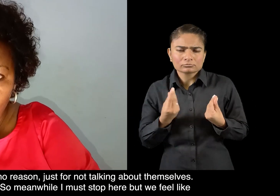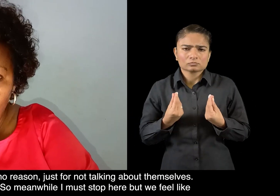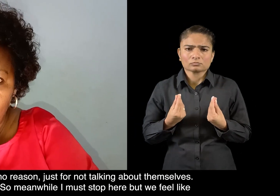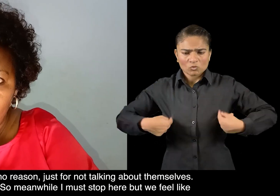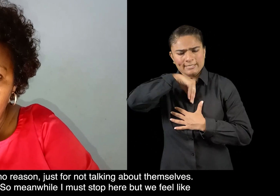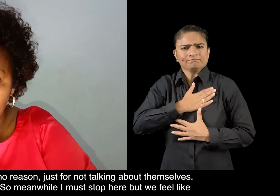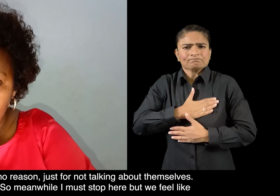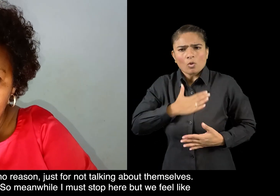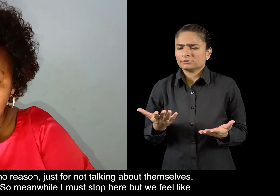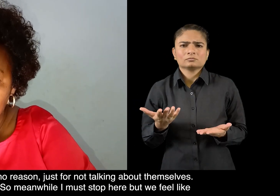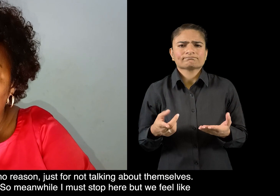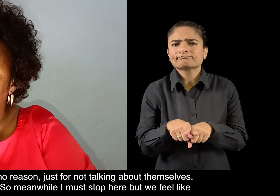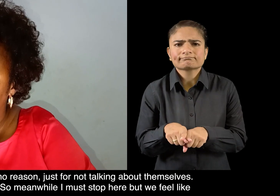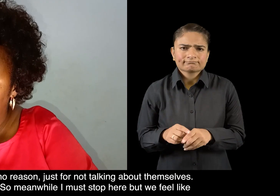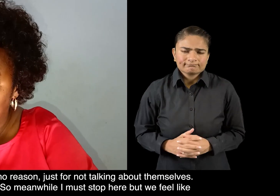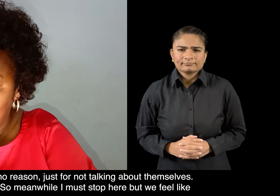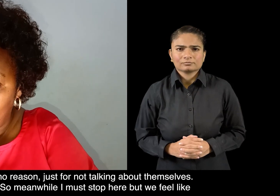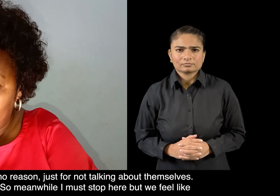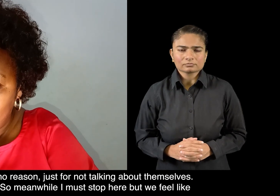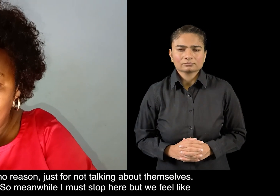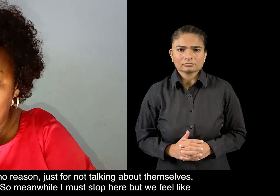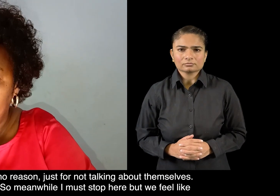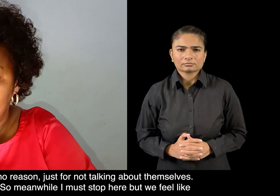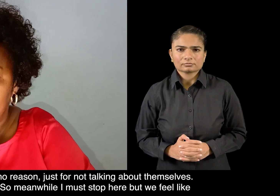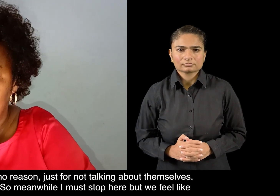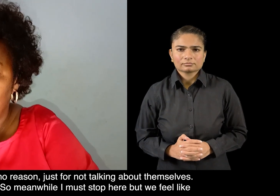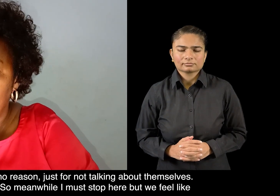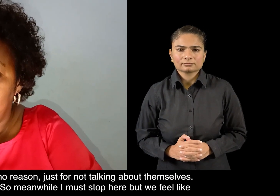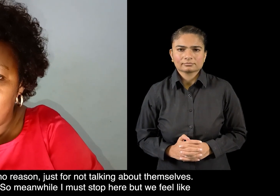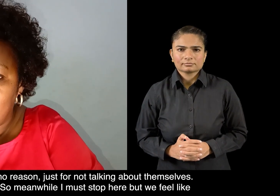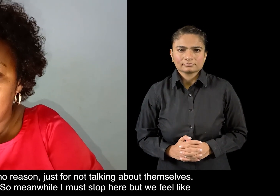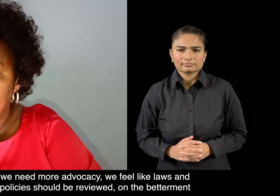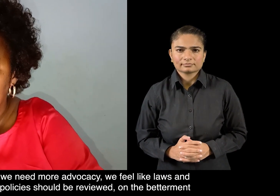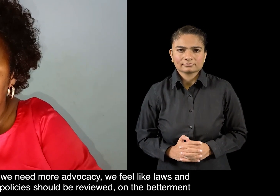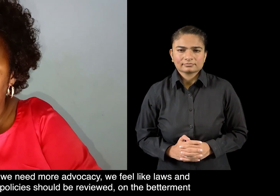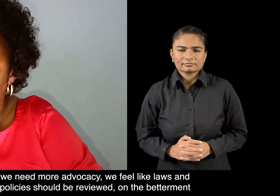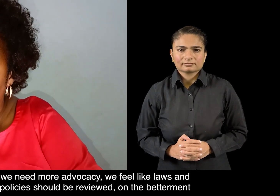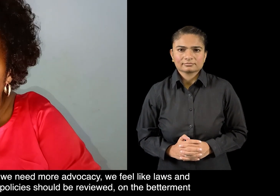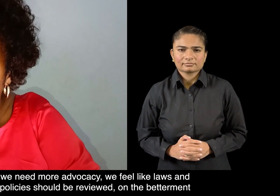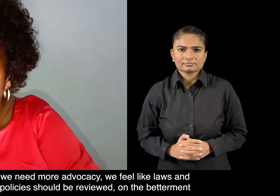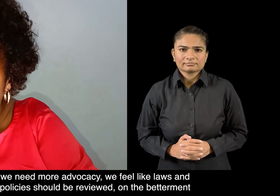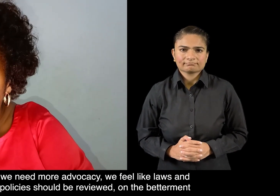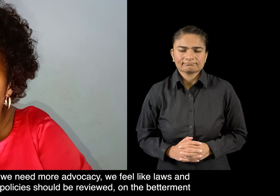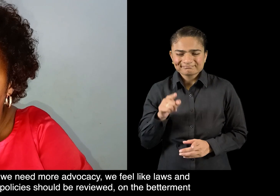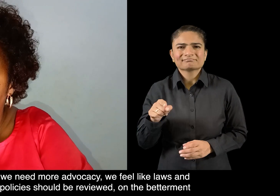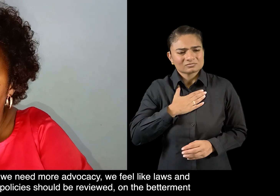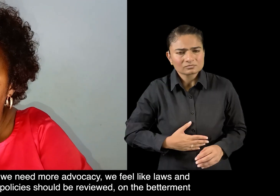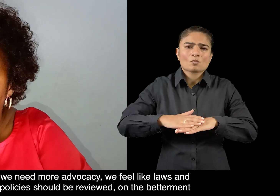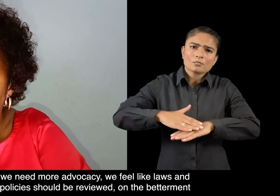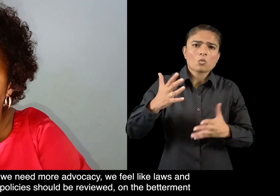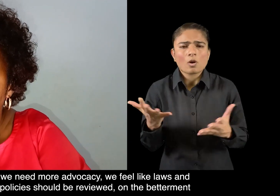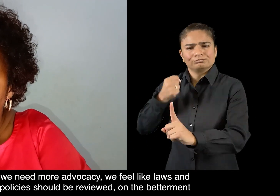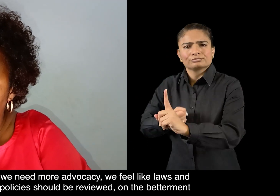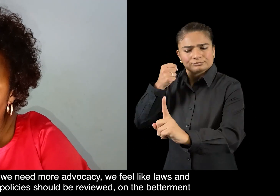So, meanwhile, let me stop here, but we feel like we need more advocacy. We